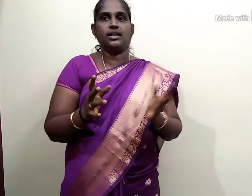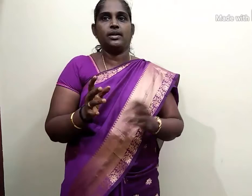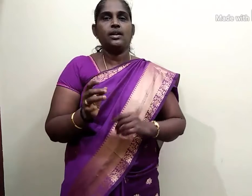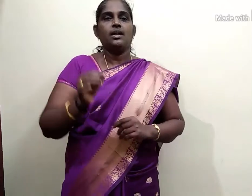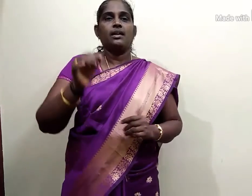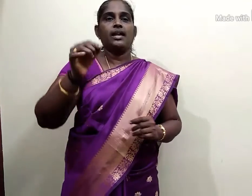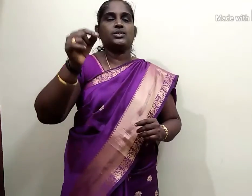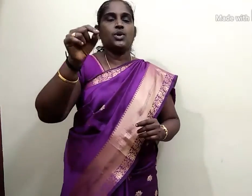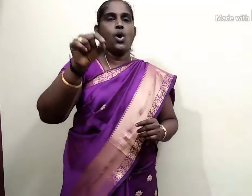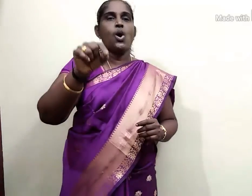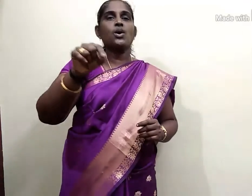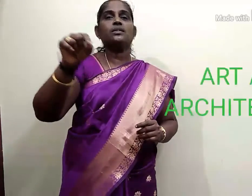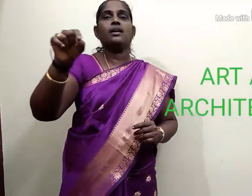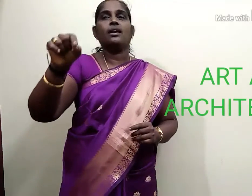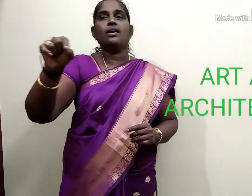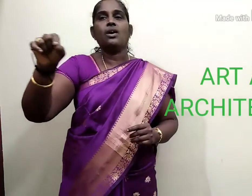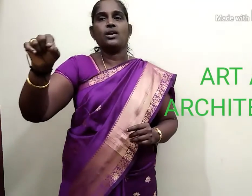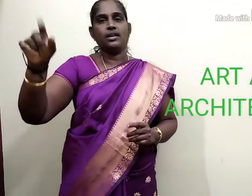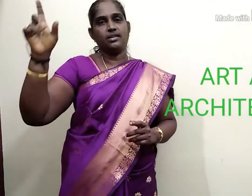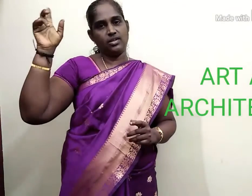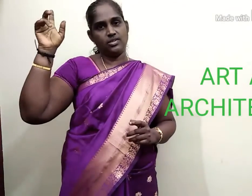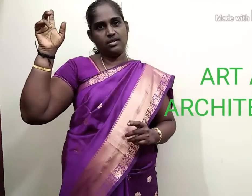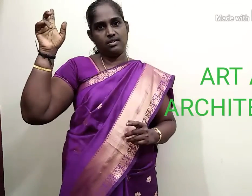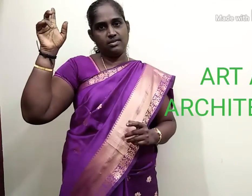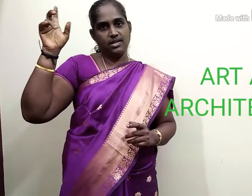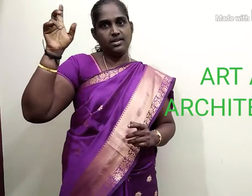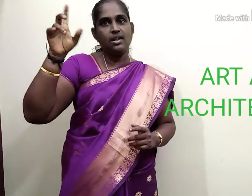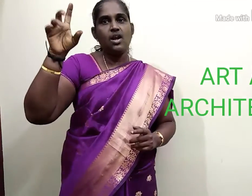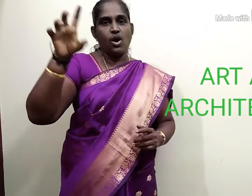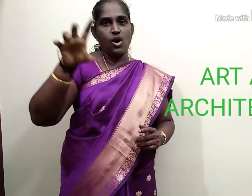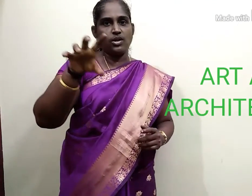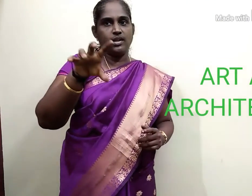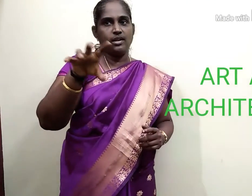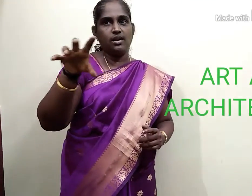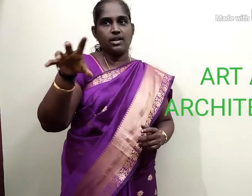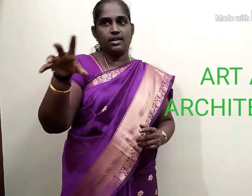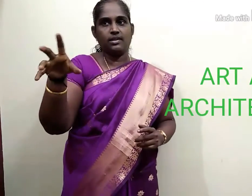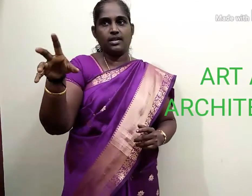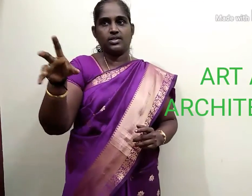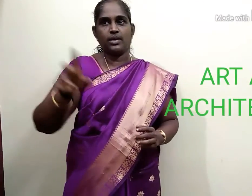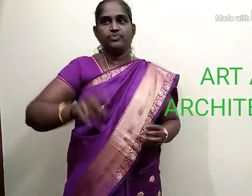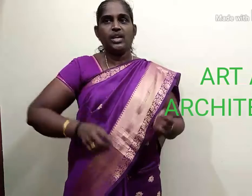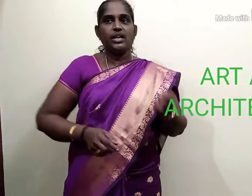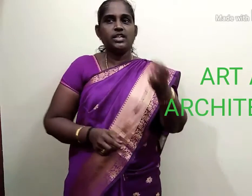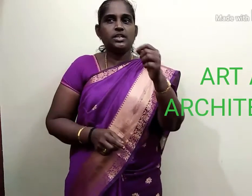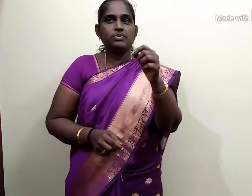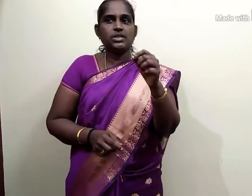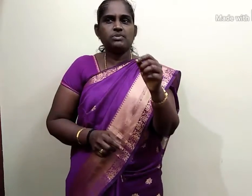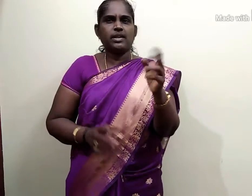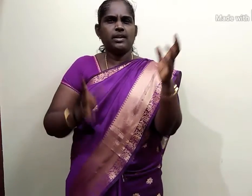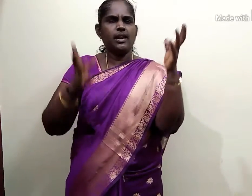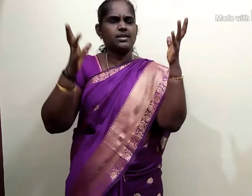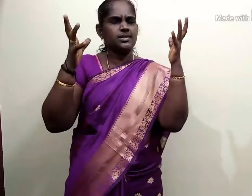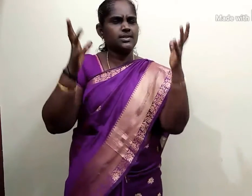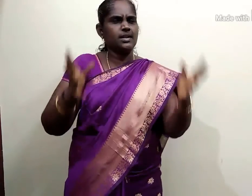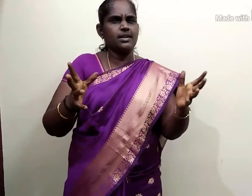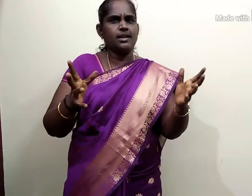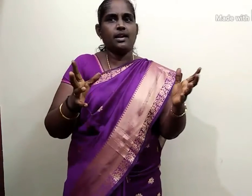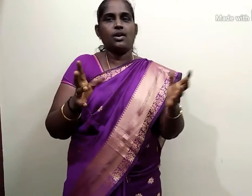studied. Next, art and architecture. What is that? Art and architecture. Egyptians were excellent in